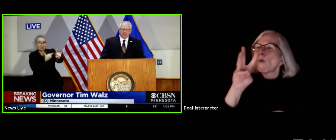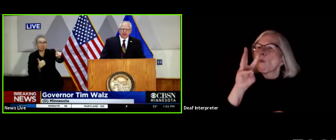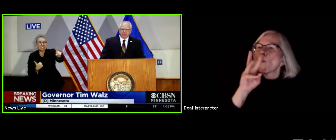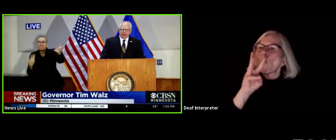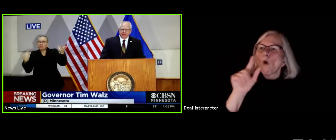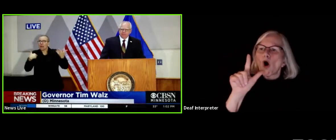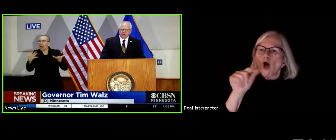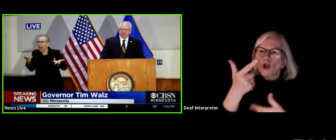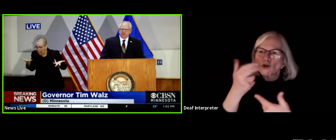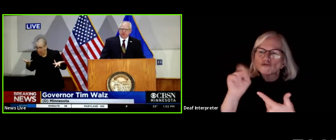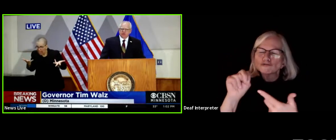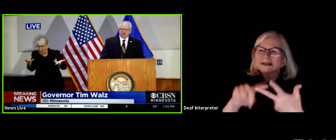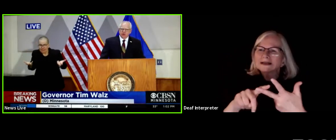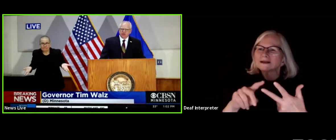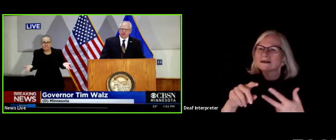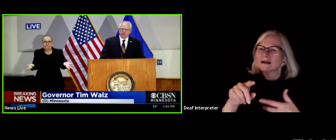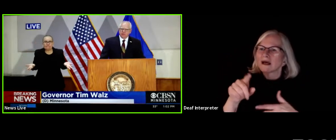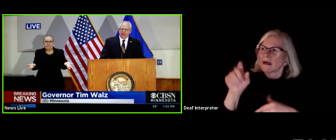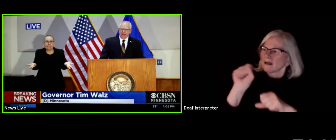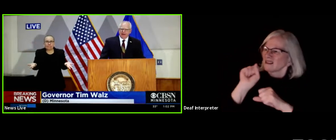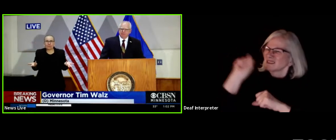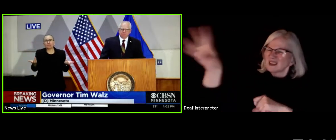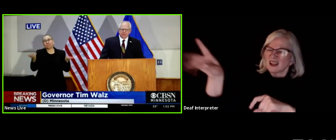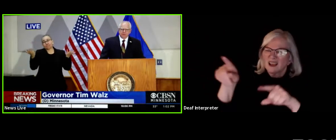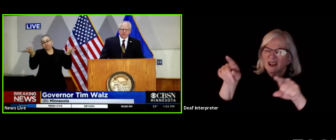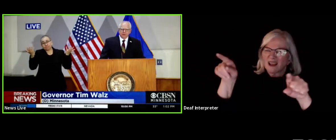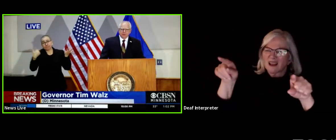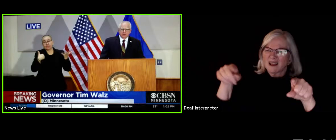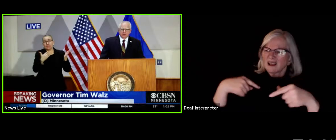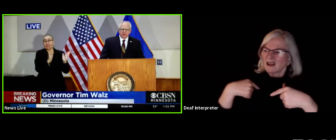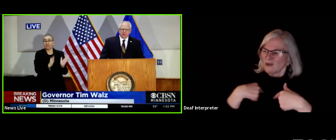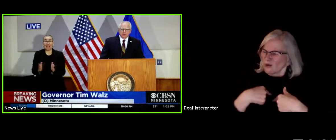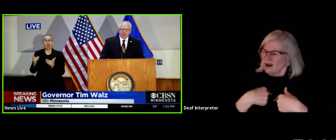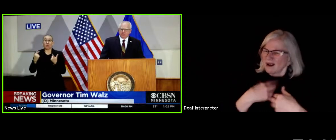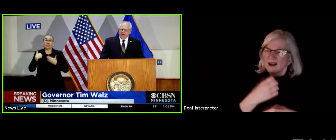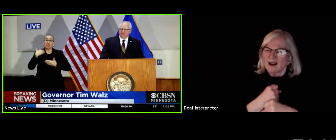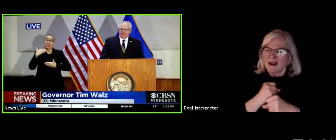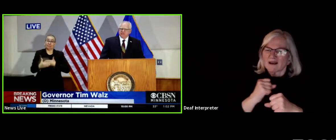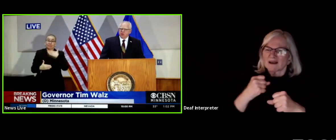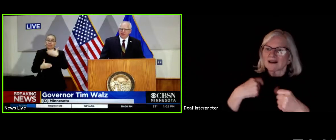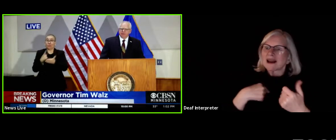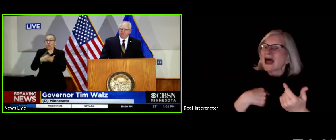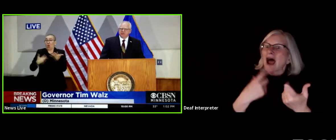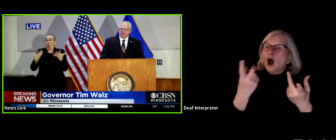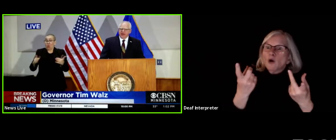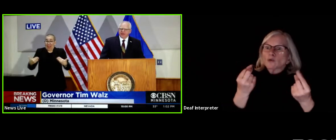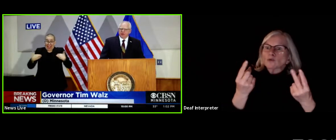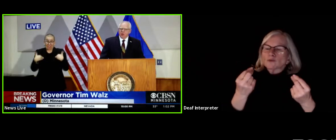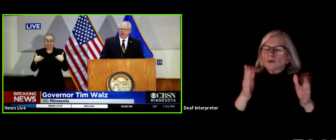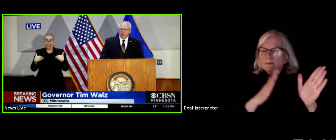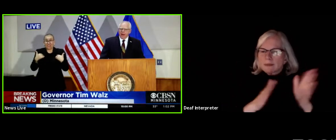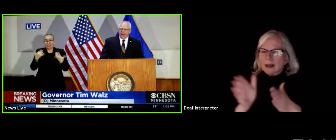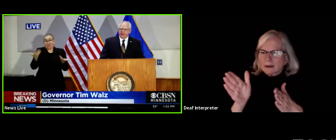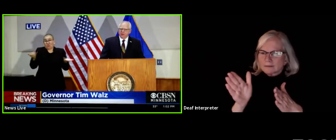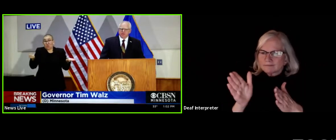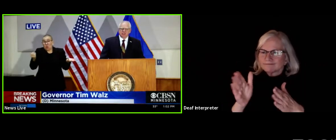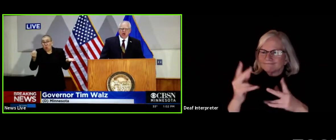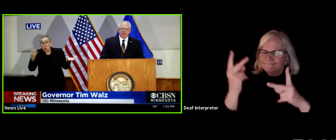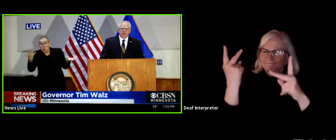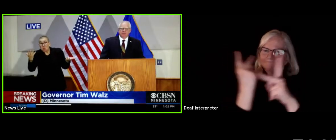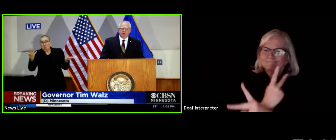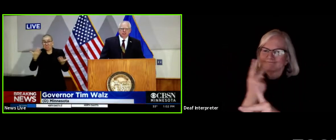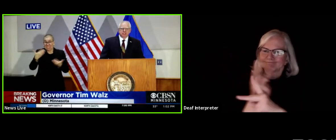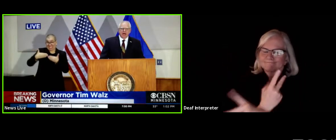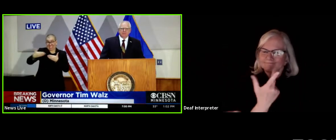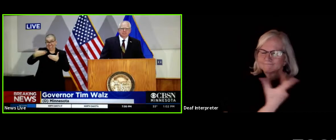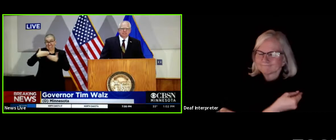said, we've got a plan in place to use the dosages that we have. We're 5 days away from this disaster going away. We saw